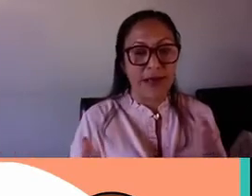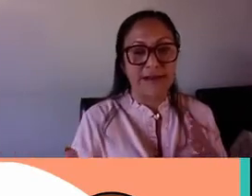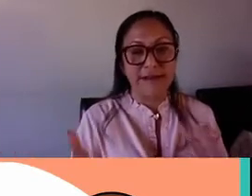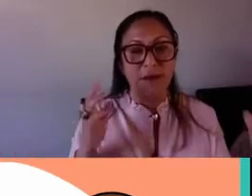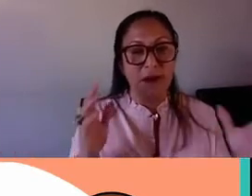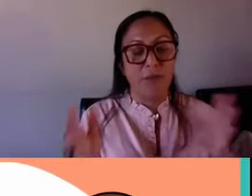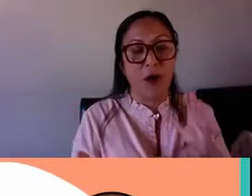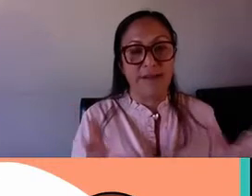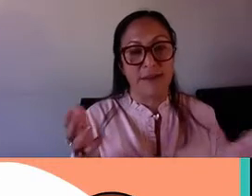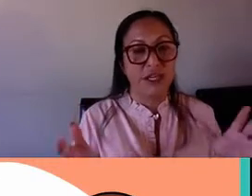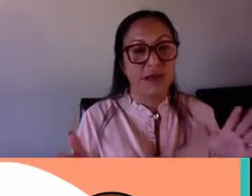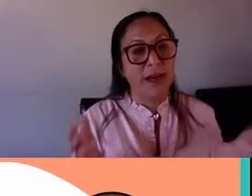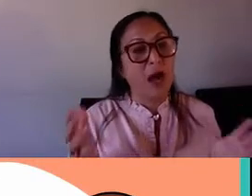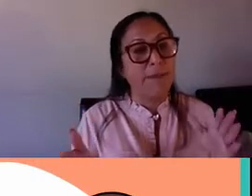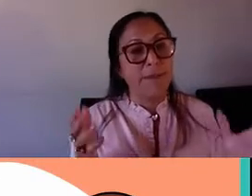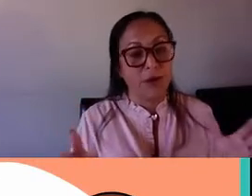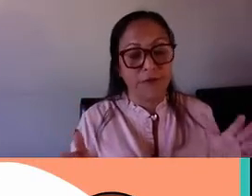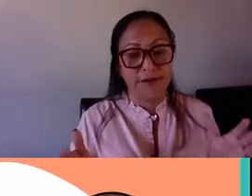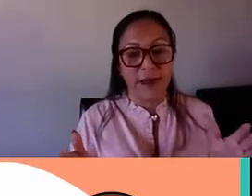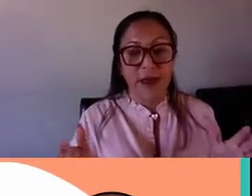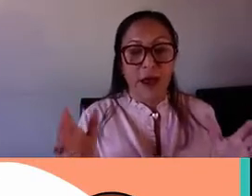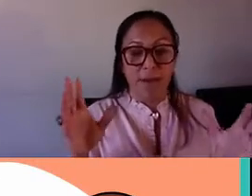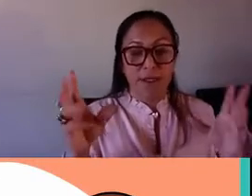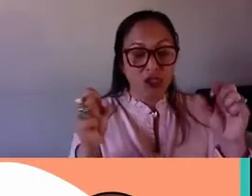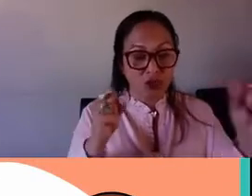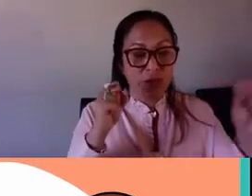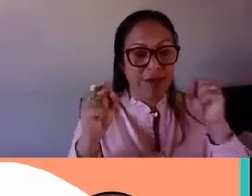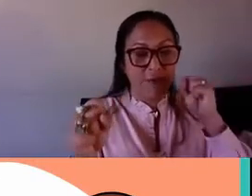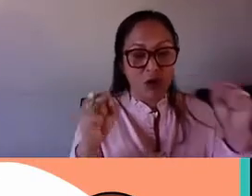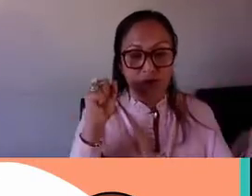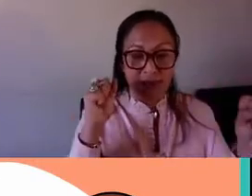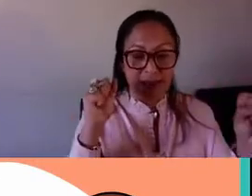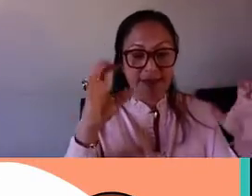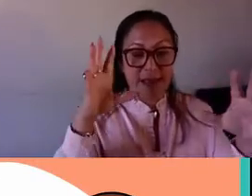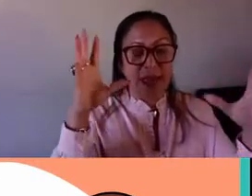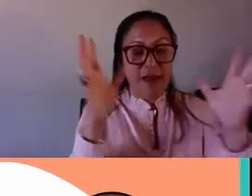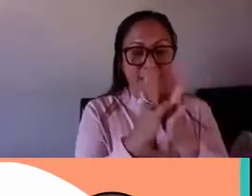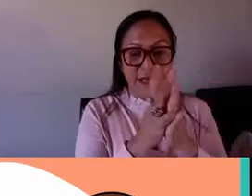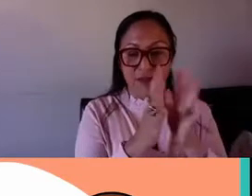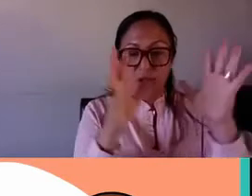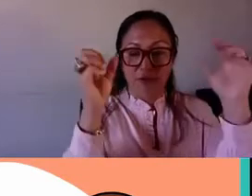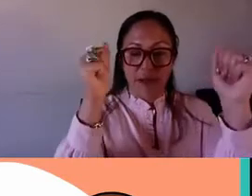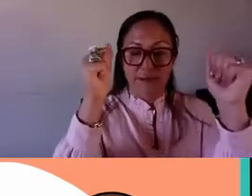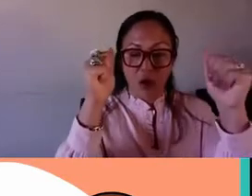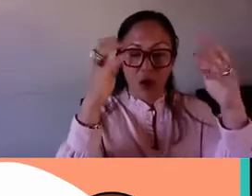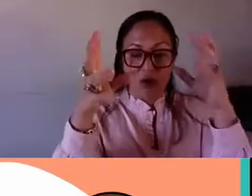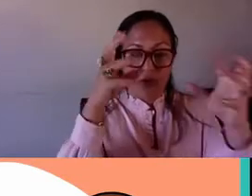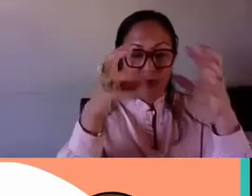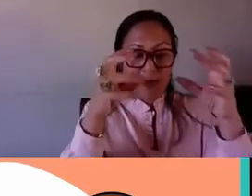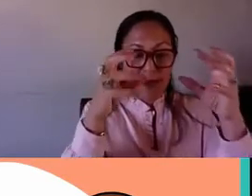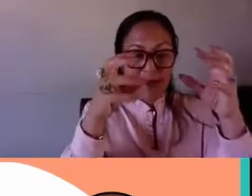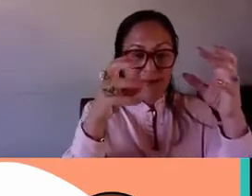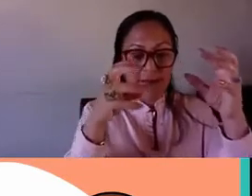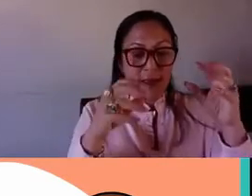would accept an approximation. It might not be perfect. But children who have motor delays, like delays with their fine motor, using